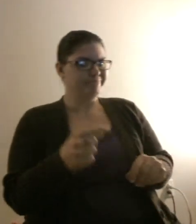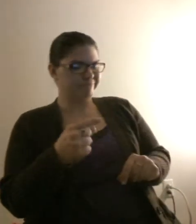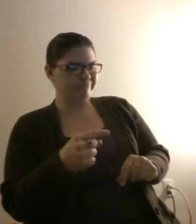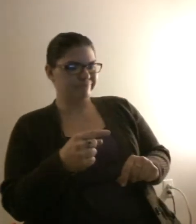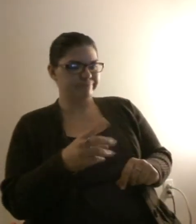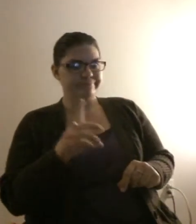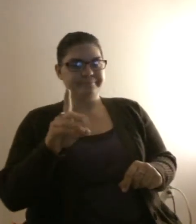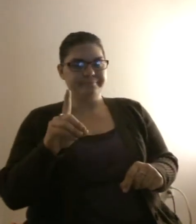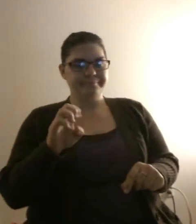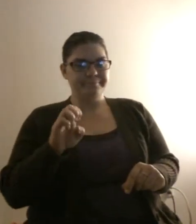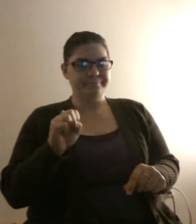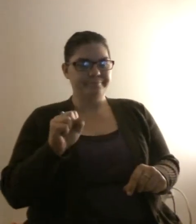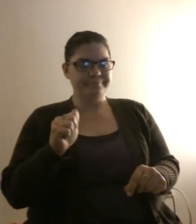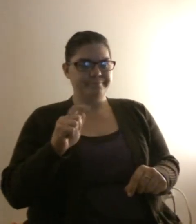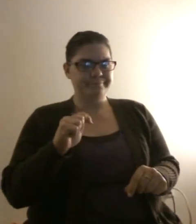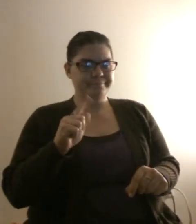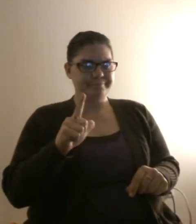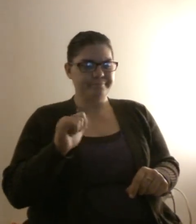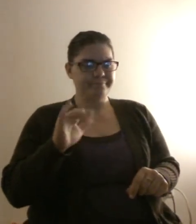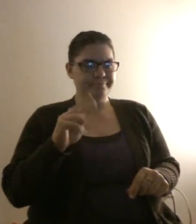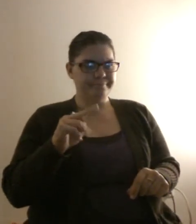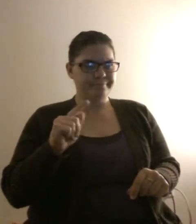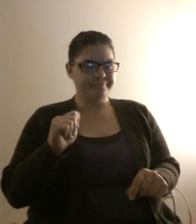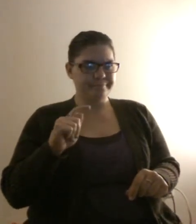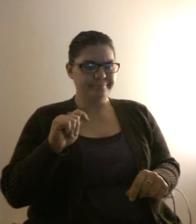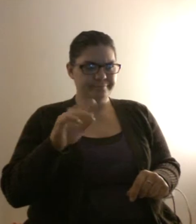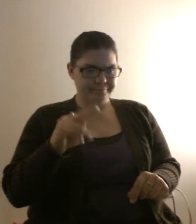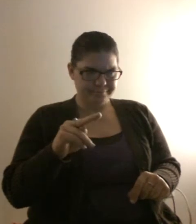as evaporation goes? Somebody remember? Danny?